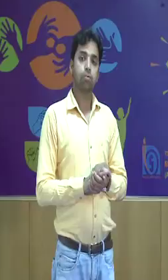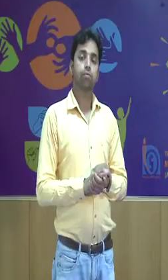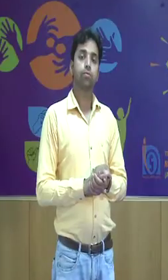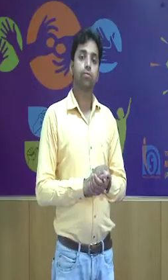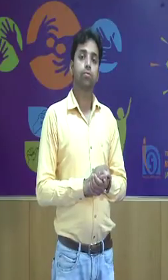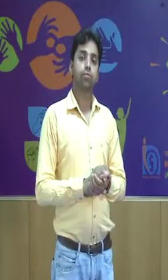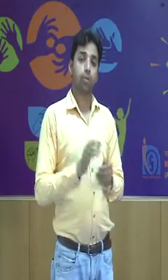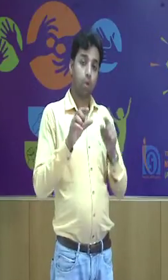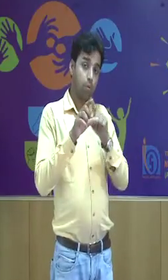Yudhishthira,